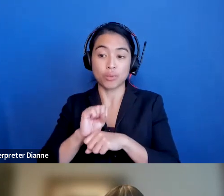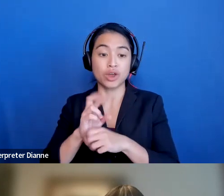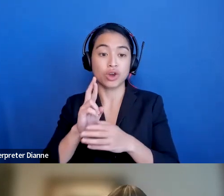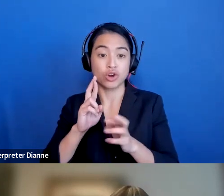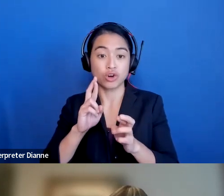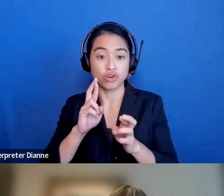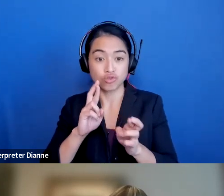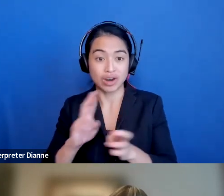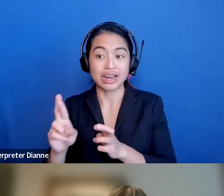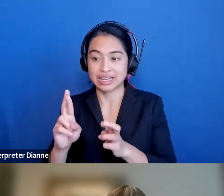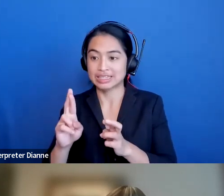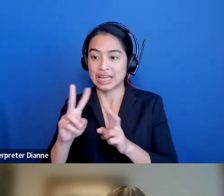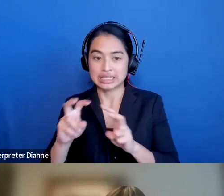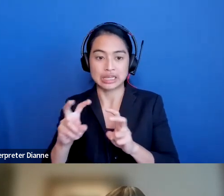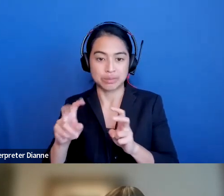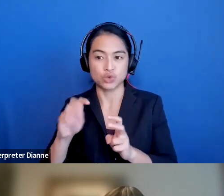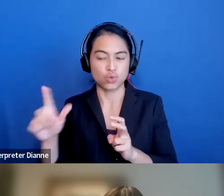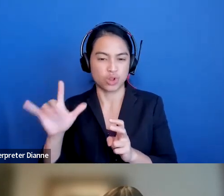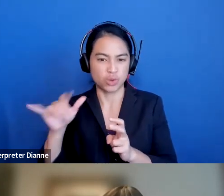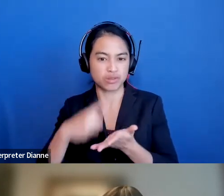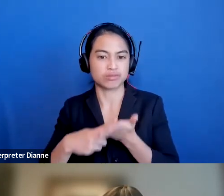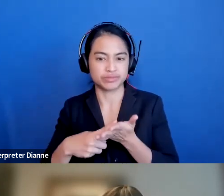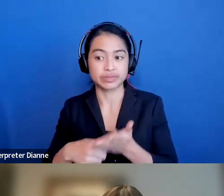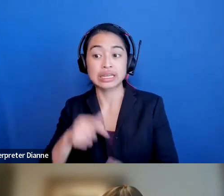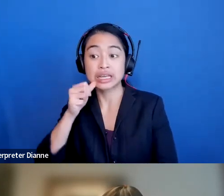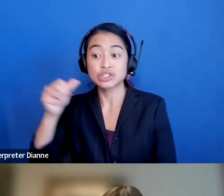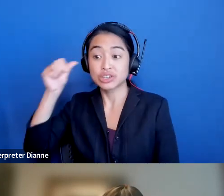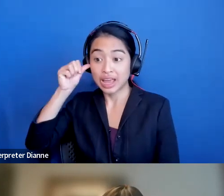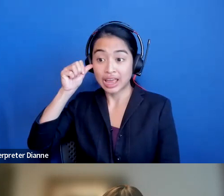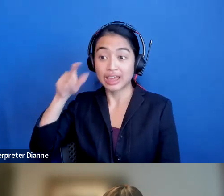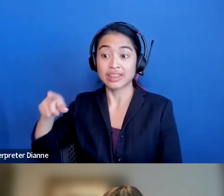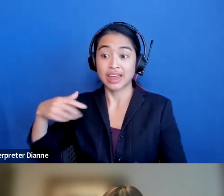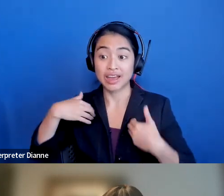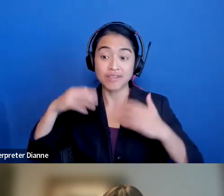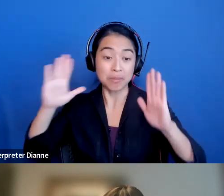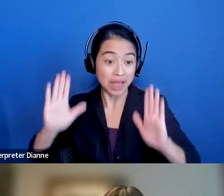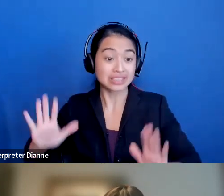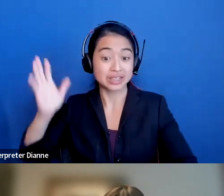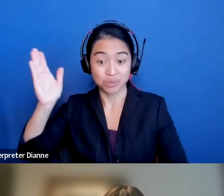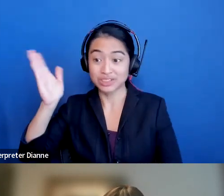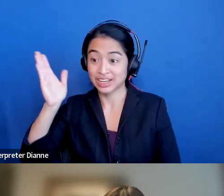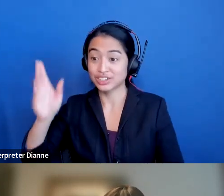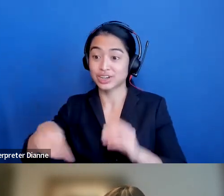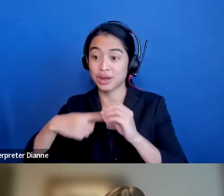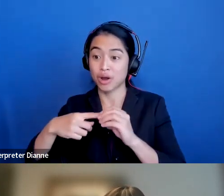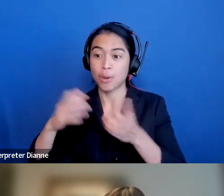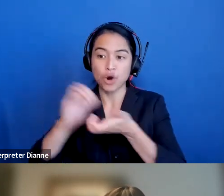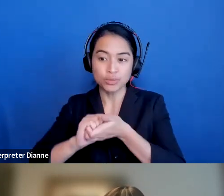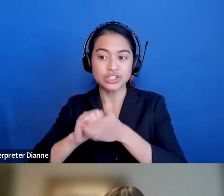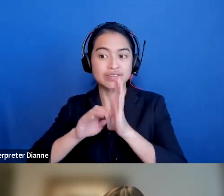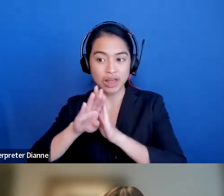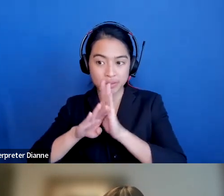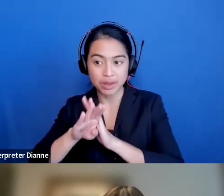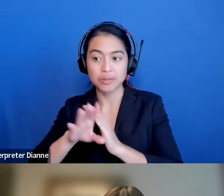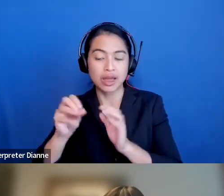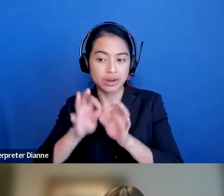assessment tool that we're going to talk about. Yesterday, the SMEs gave an amazing, what I hear, presentation about partnership development and